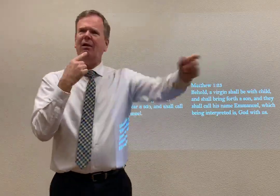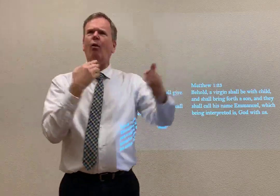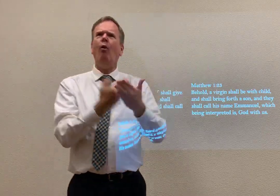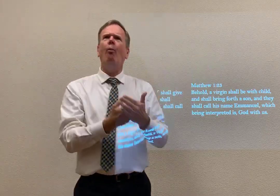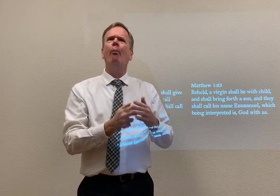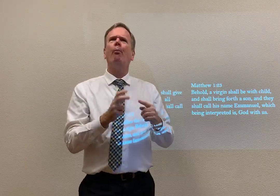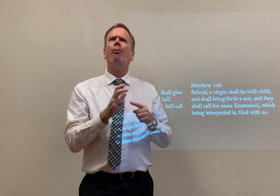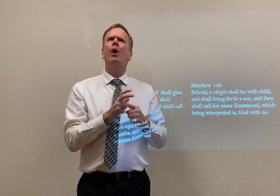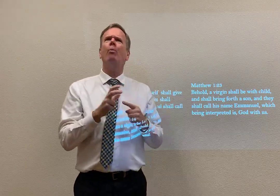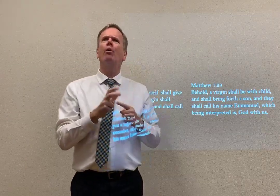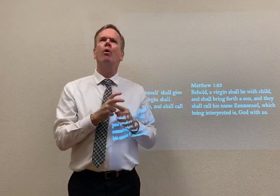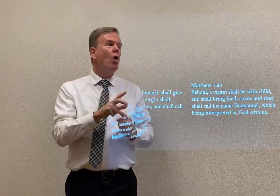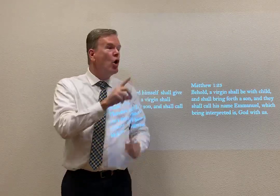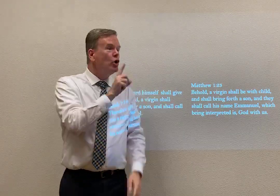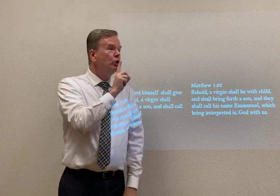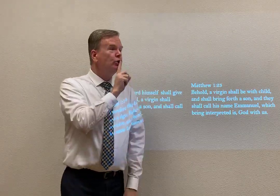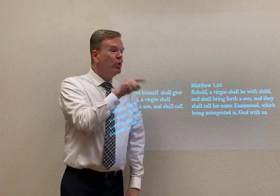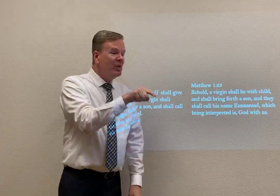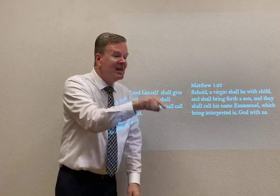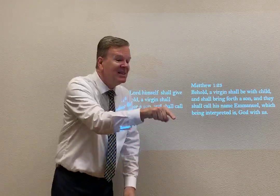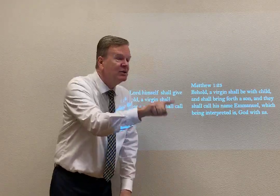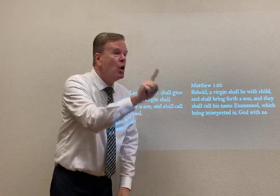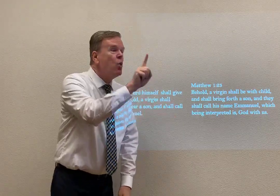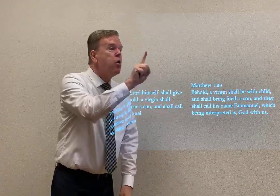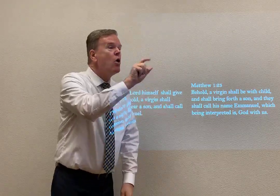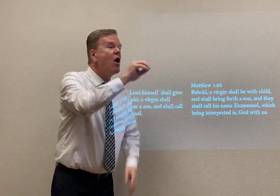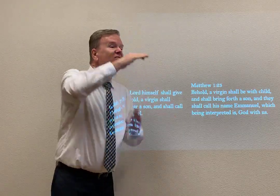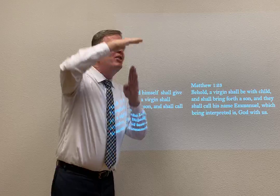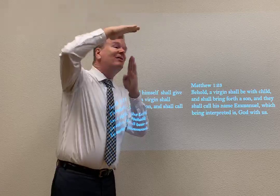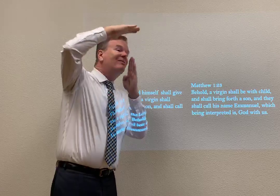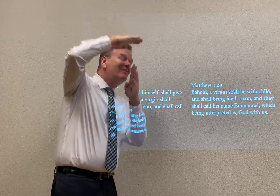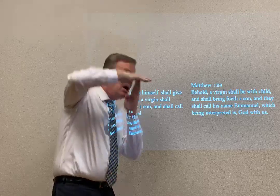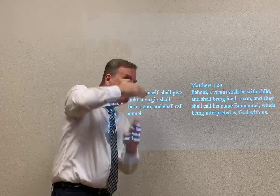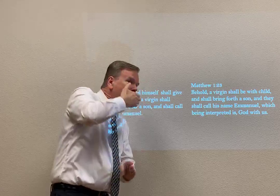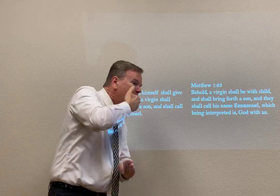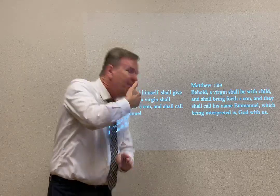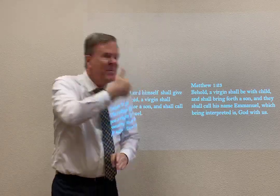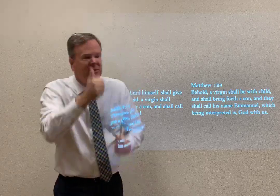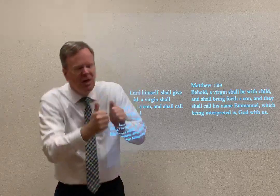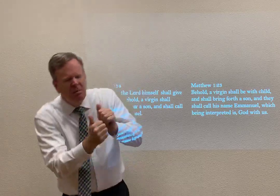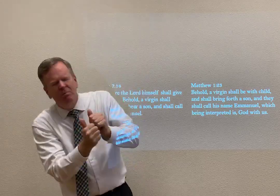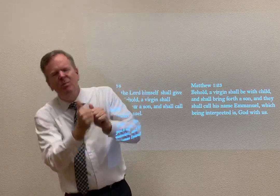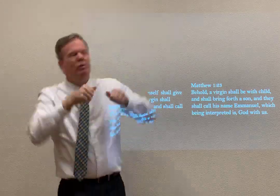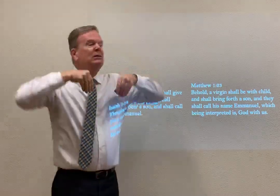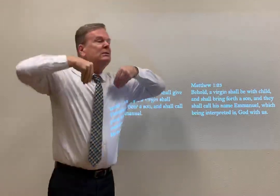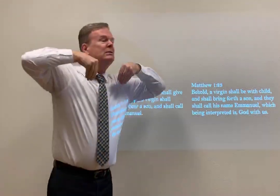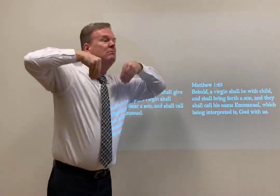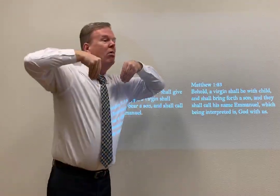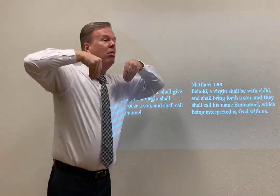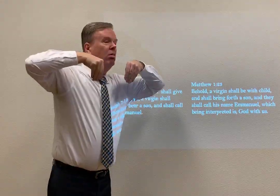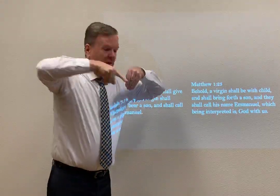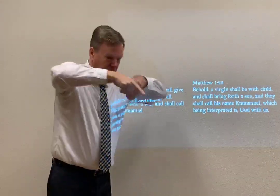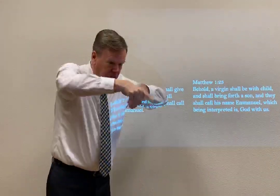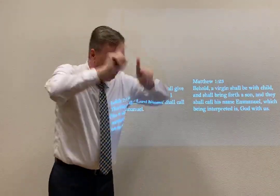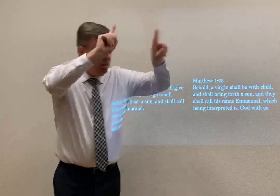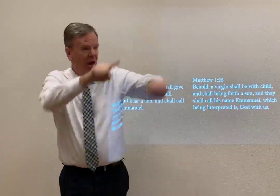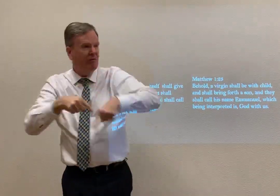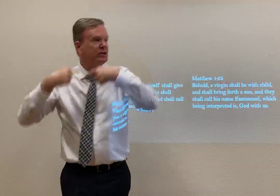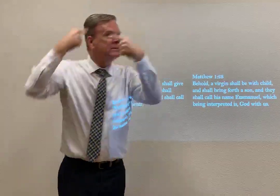Yeah. Yes, true. This book is one of the top, this is one of the best-selling books in the world, in